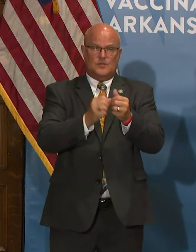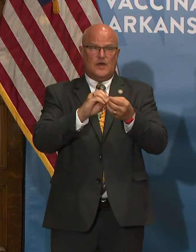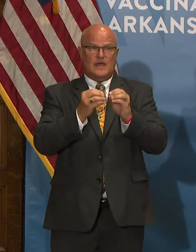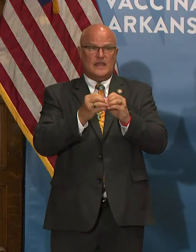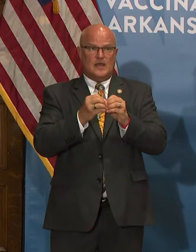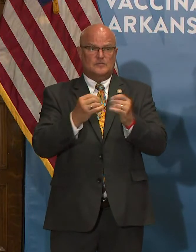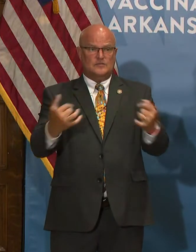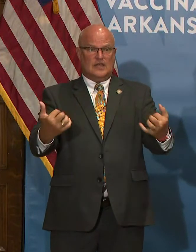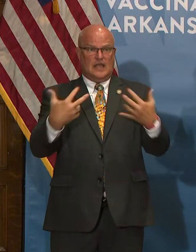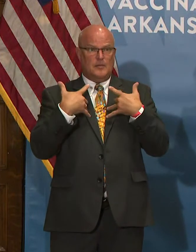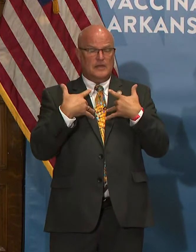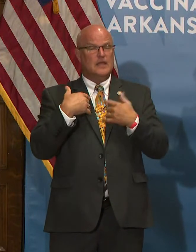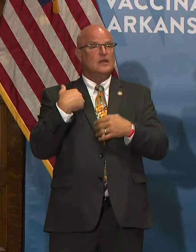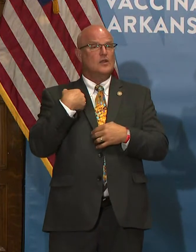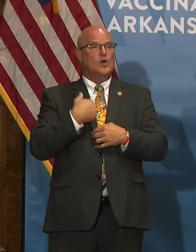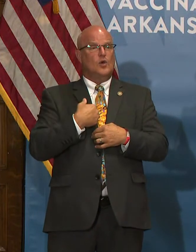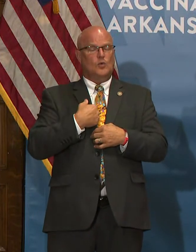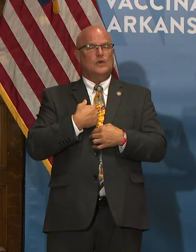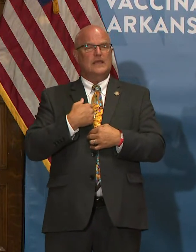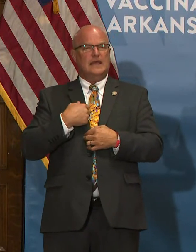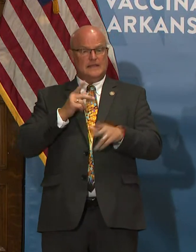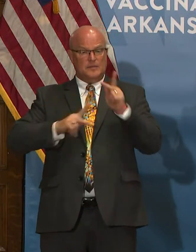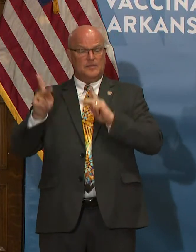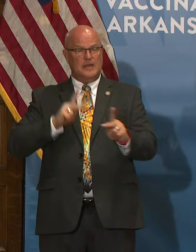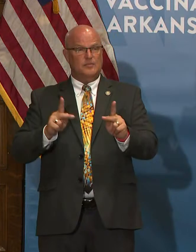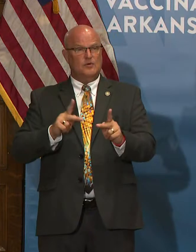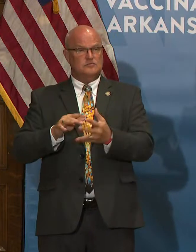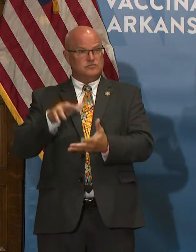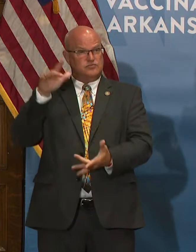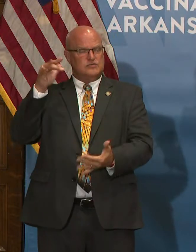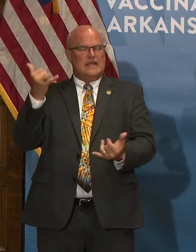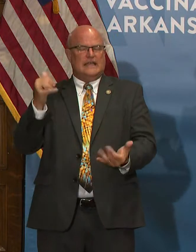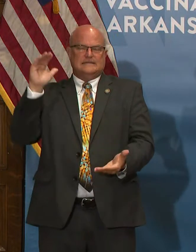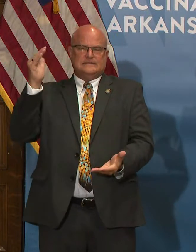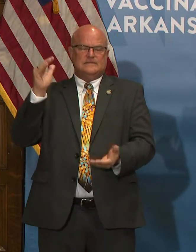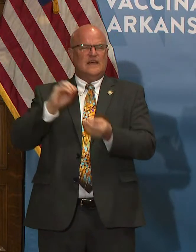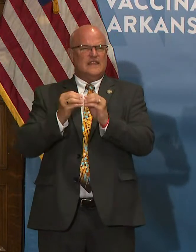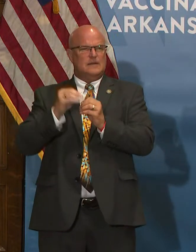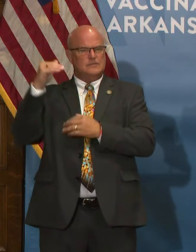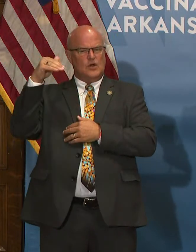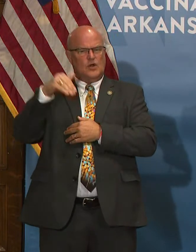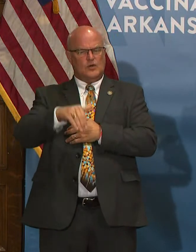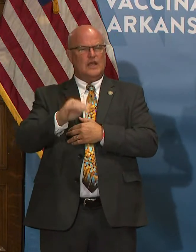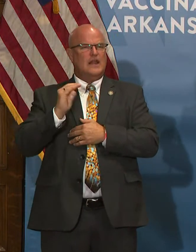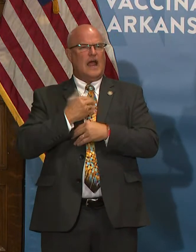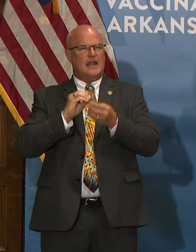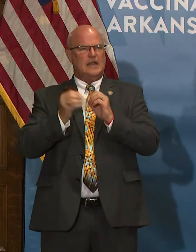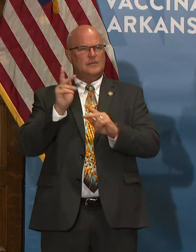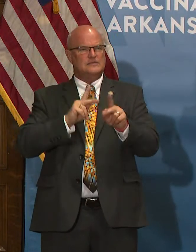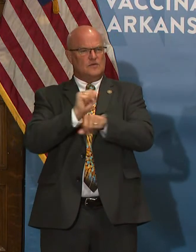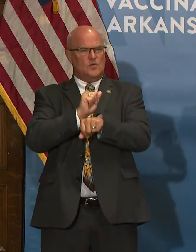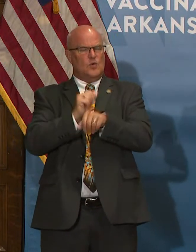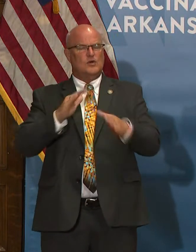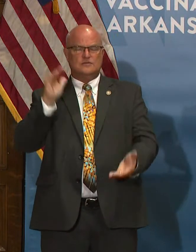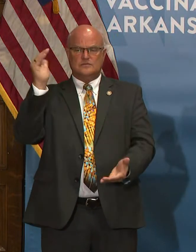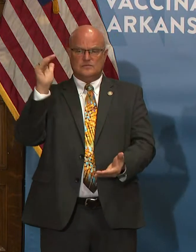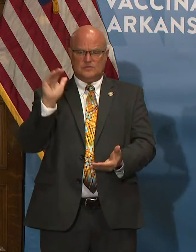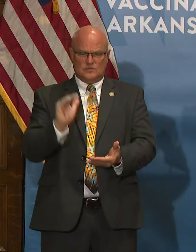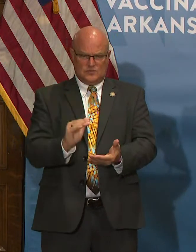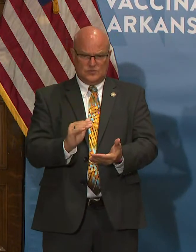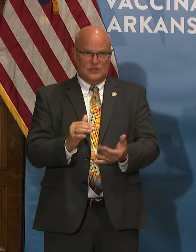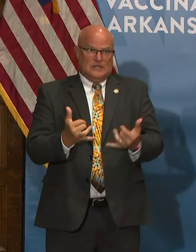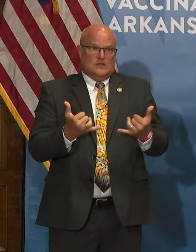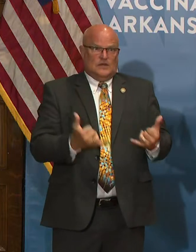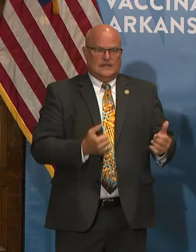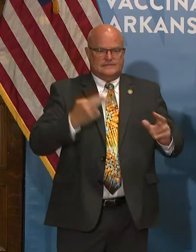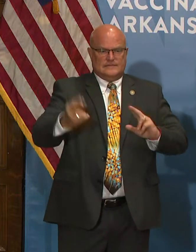that are coming in. You know, we scaled down at the time when the numbers started going down. So they're in the process now of